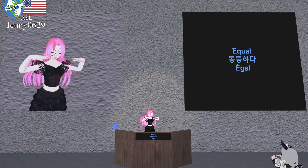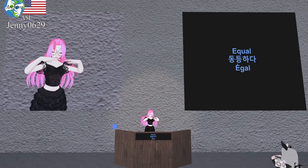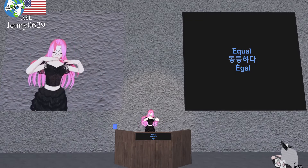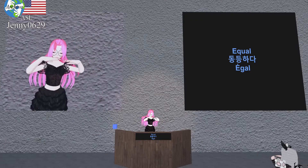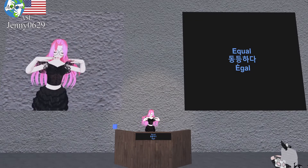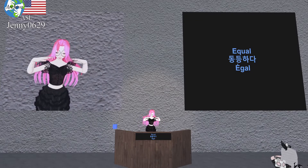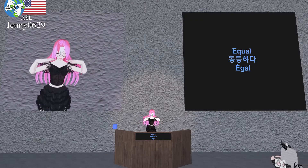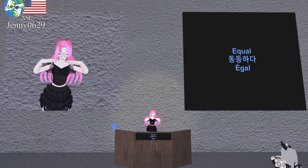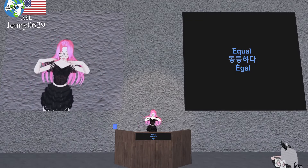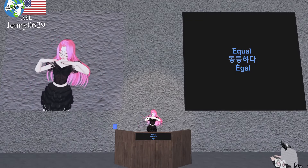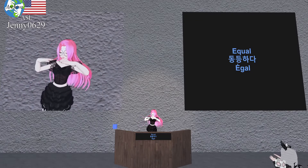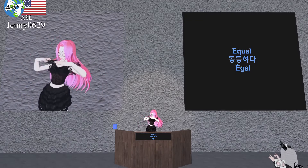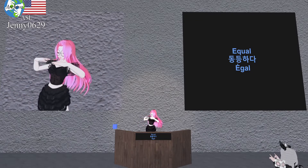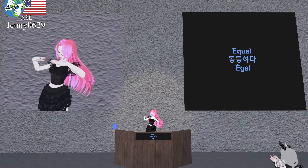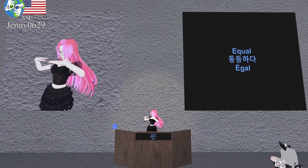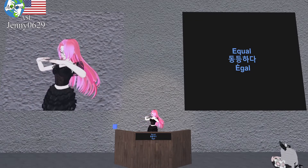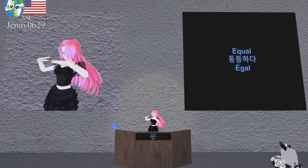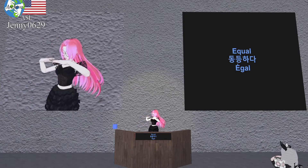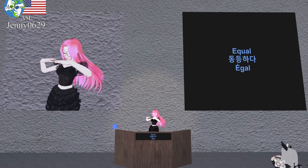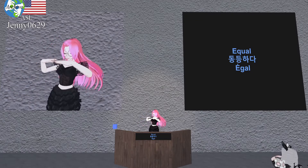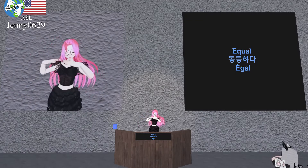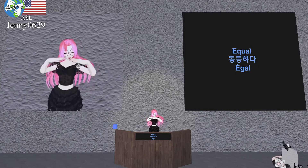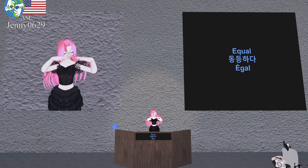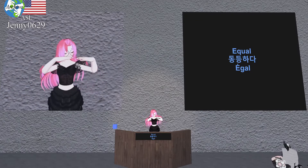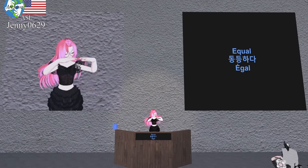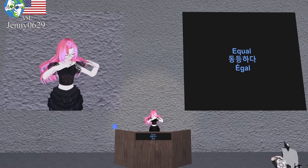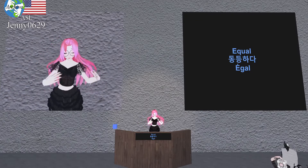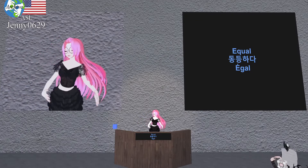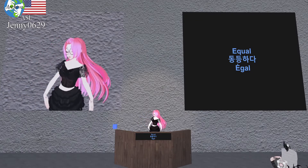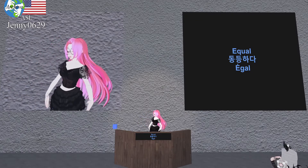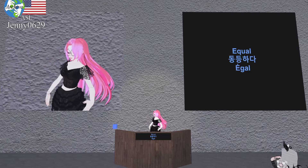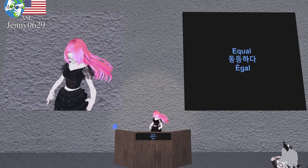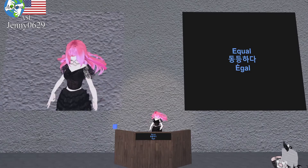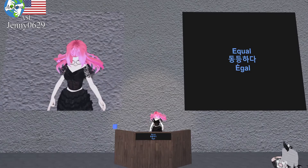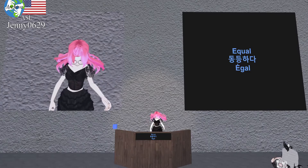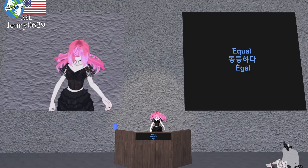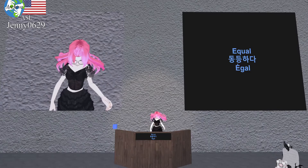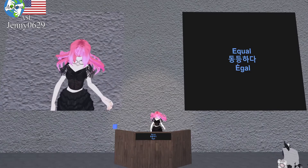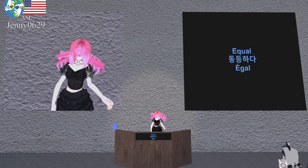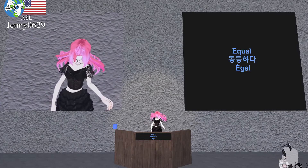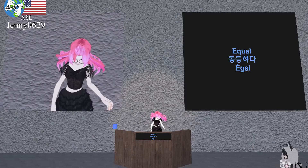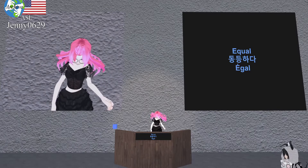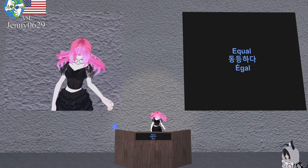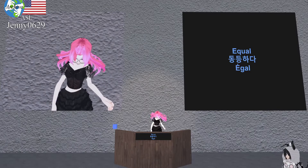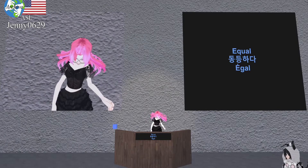2 things are coming together, so they're equal. Equal.